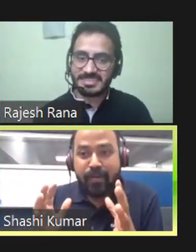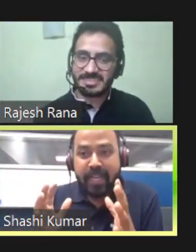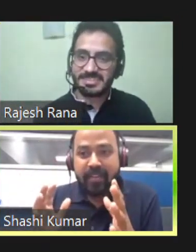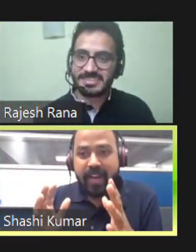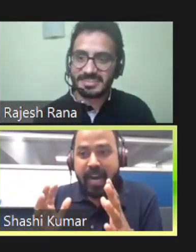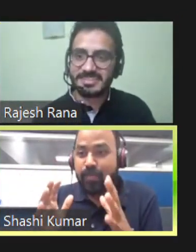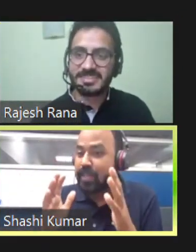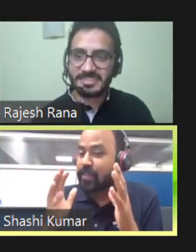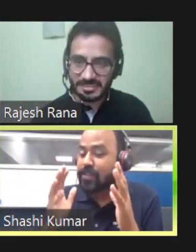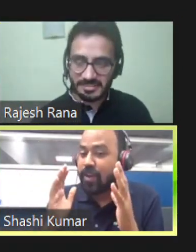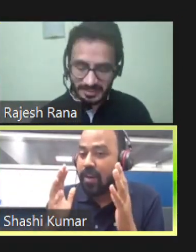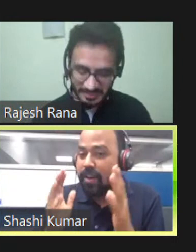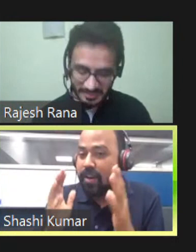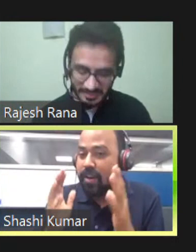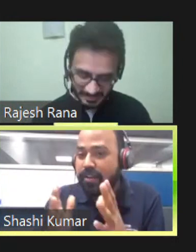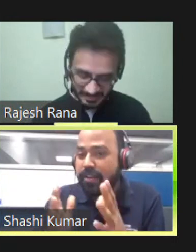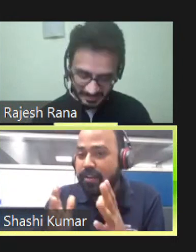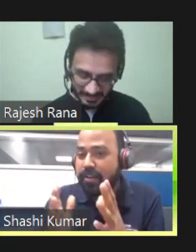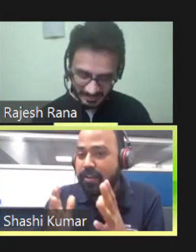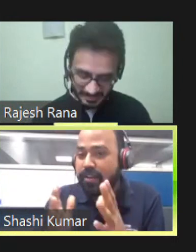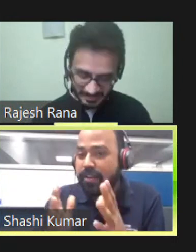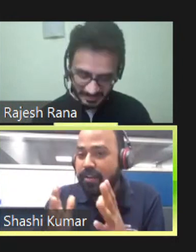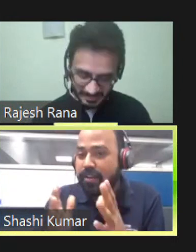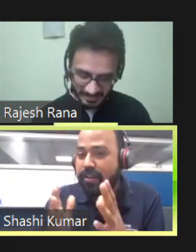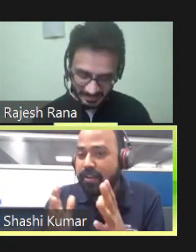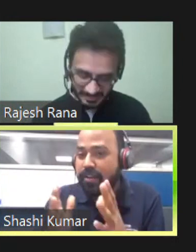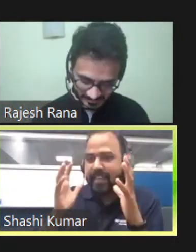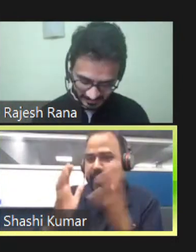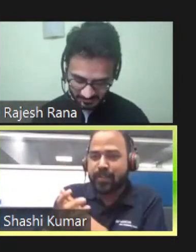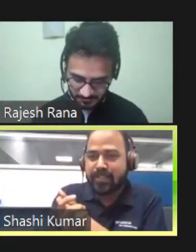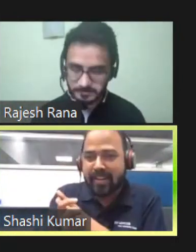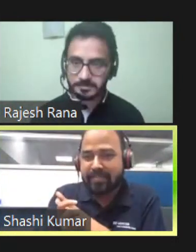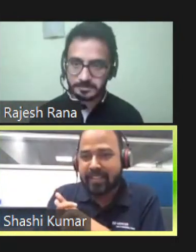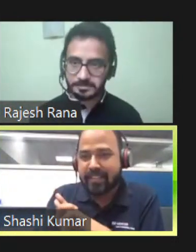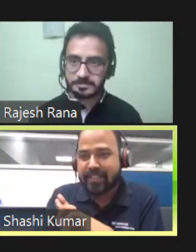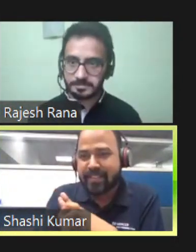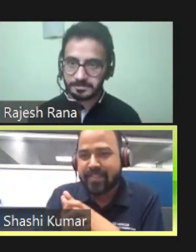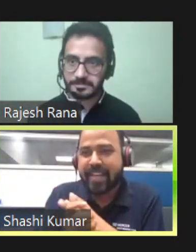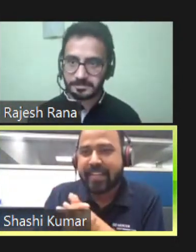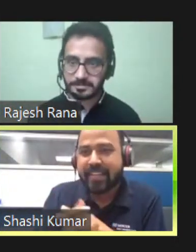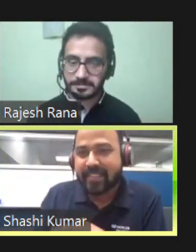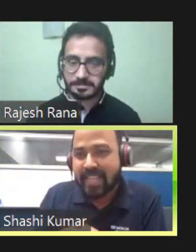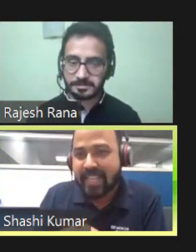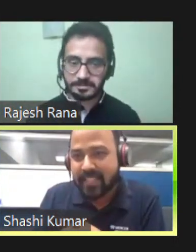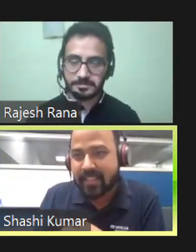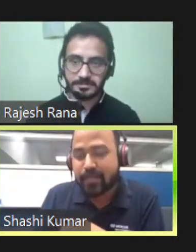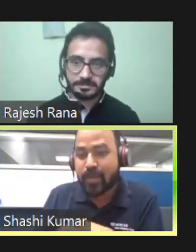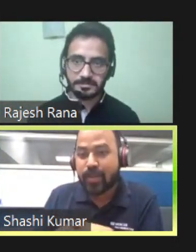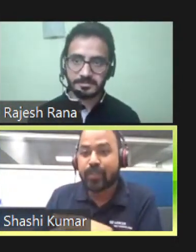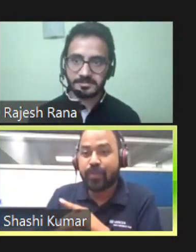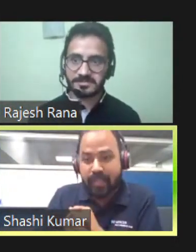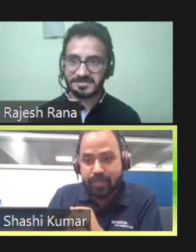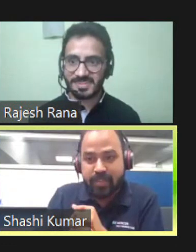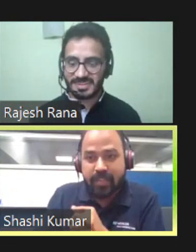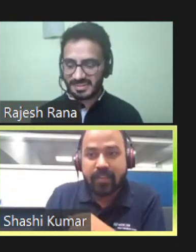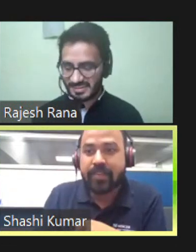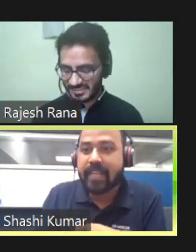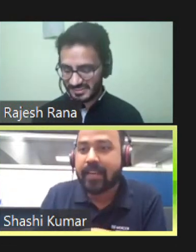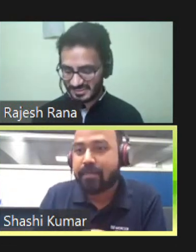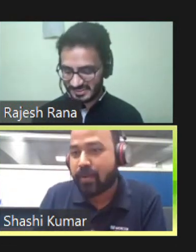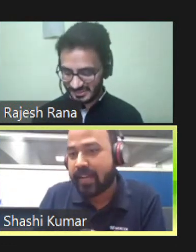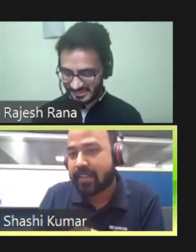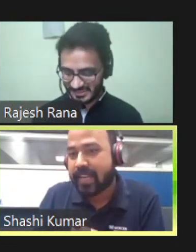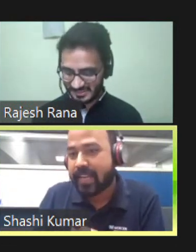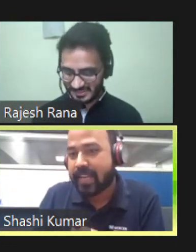follow me. I would request all of you, Right. please engage yourself in this interactive session because you got to learn